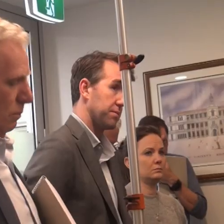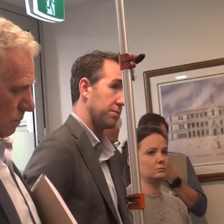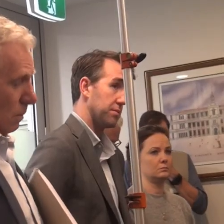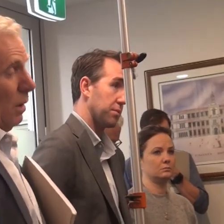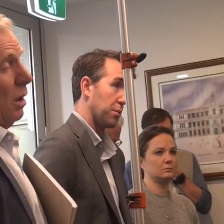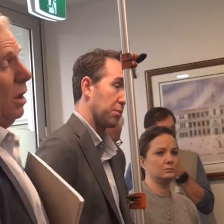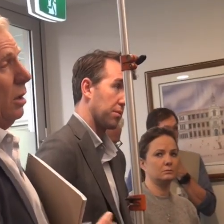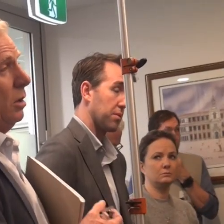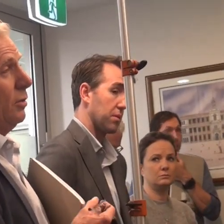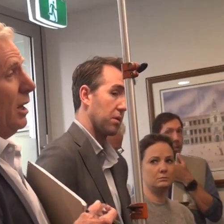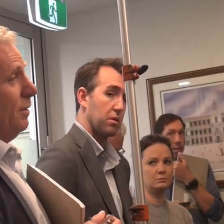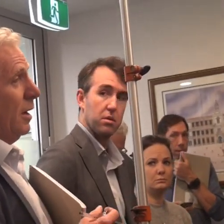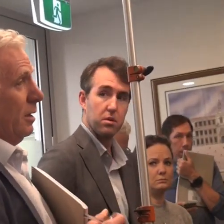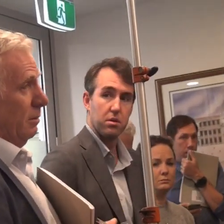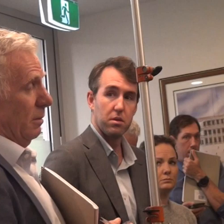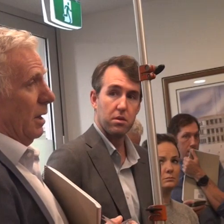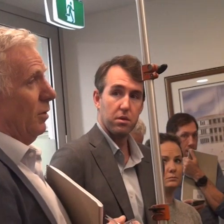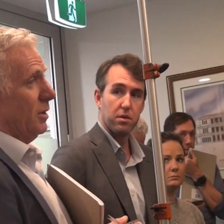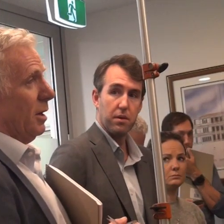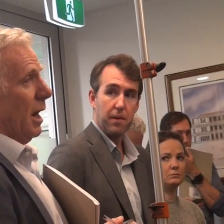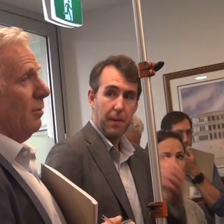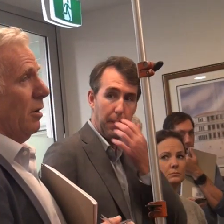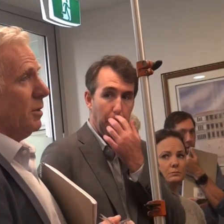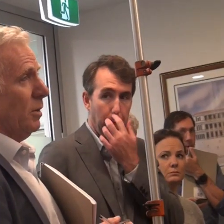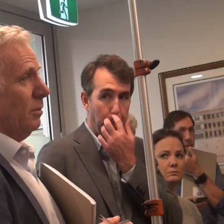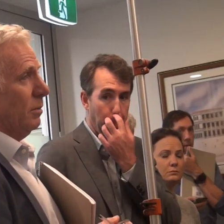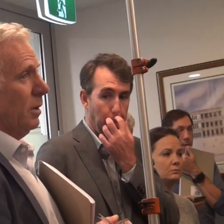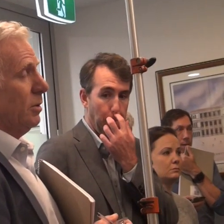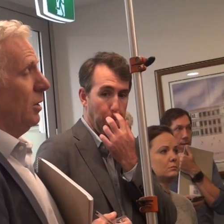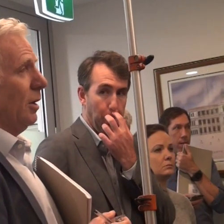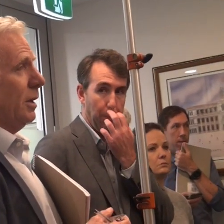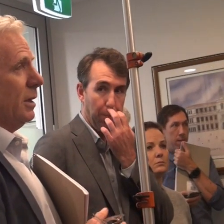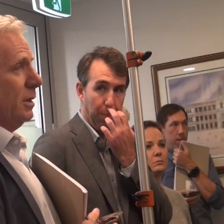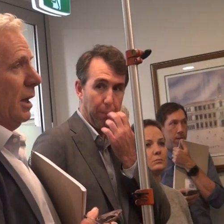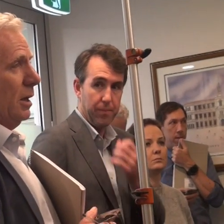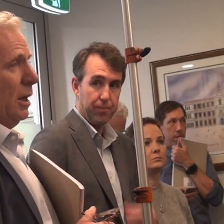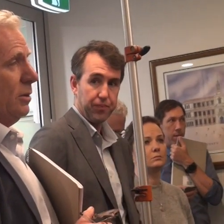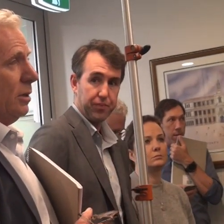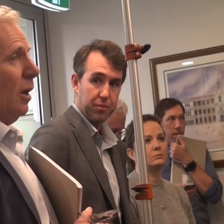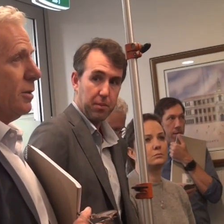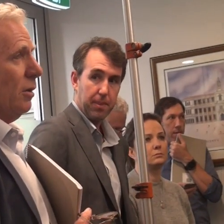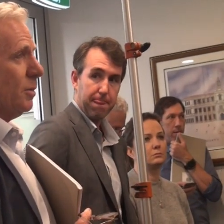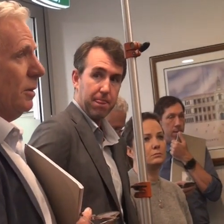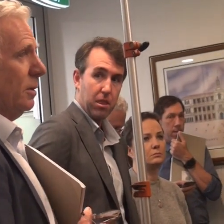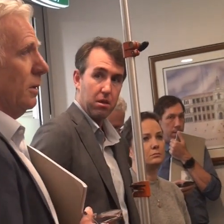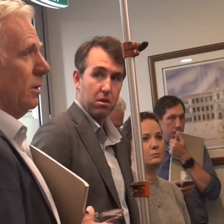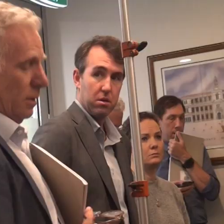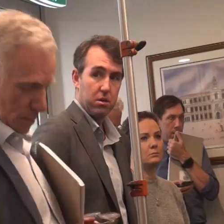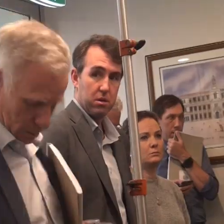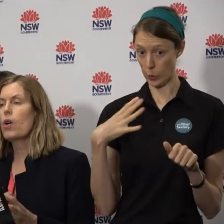those individuals. Are you satisfied that everything's okay at Wright Hospital? You don't think there's any need to close the